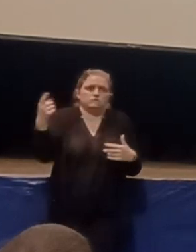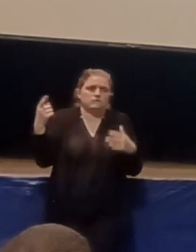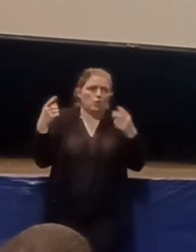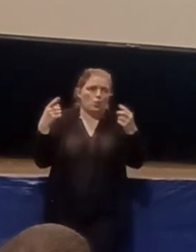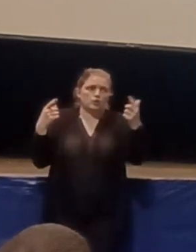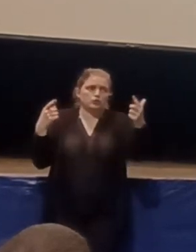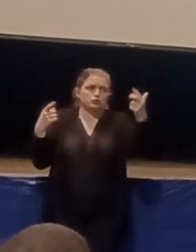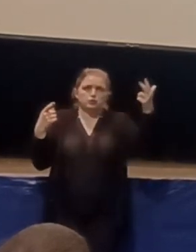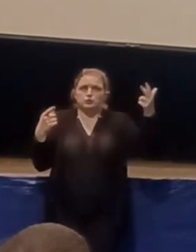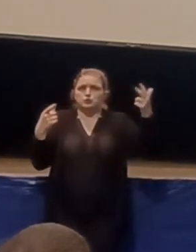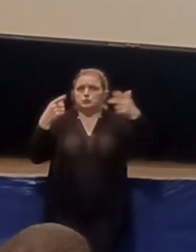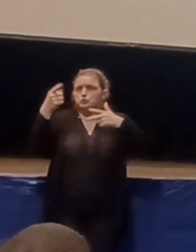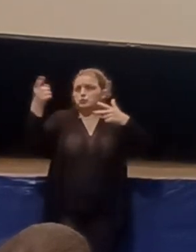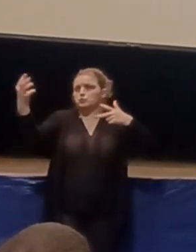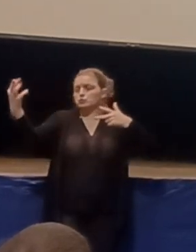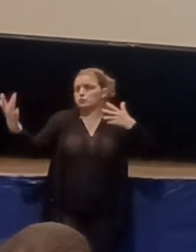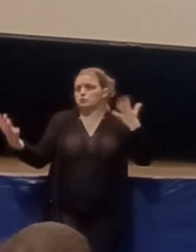these three.